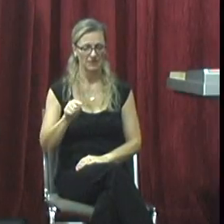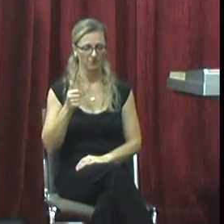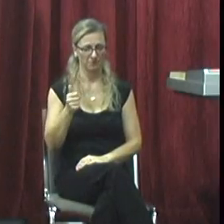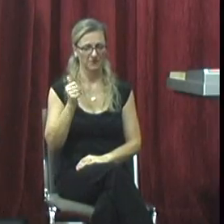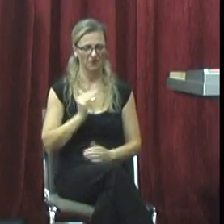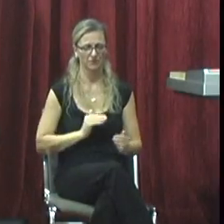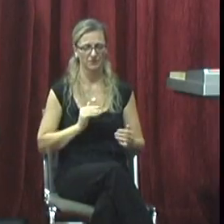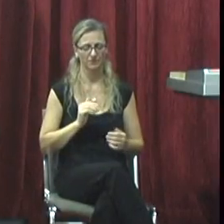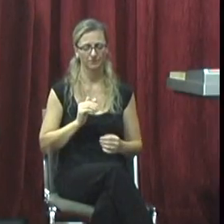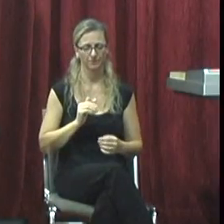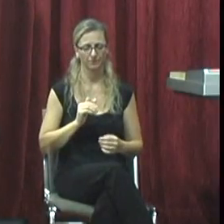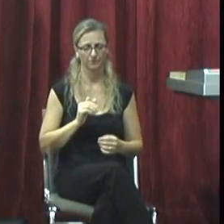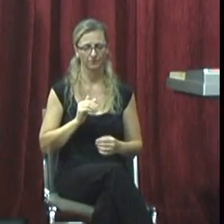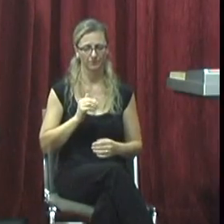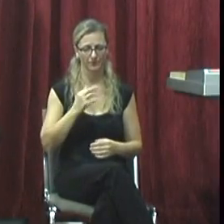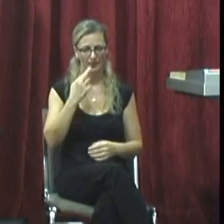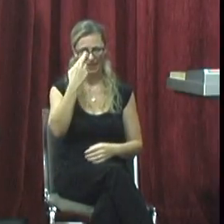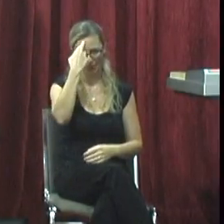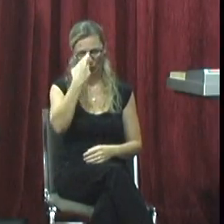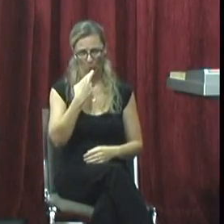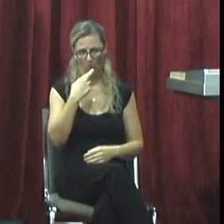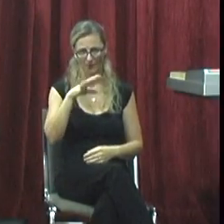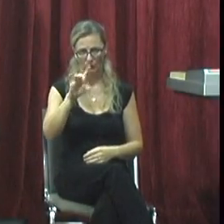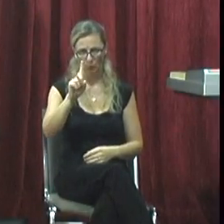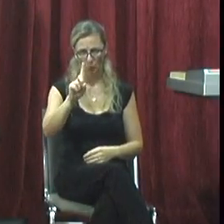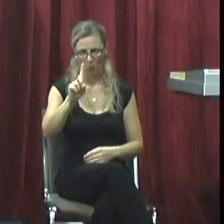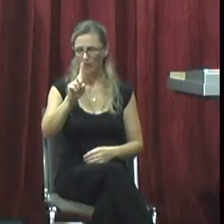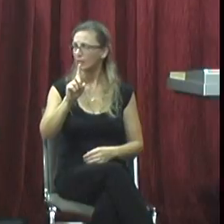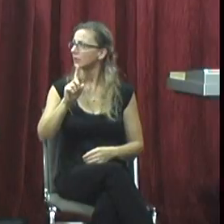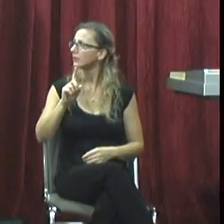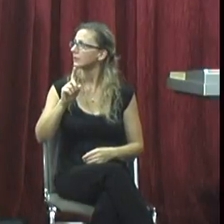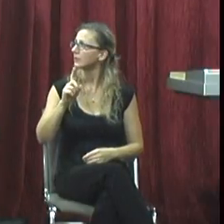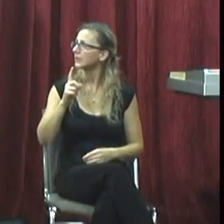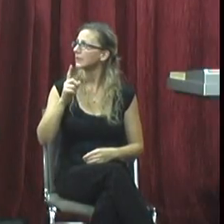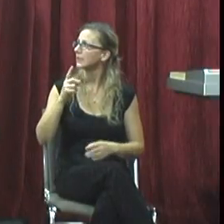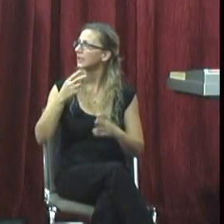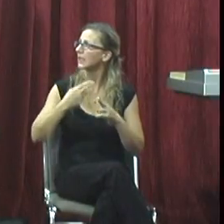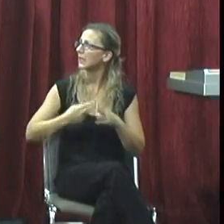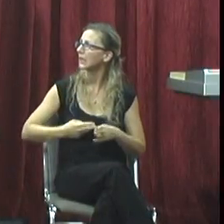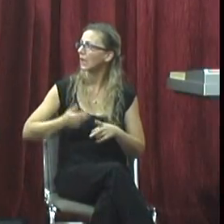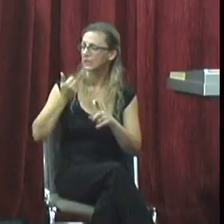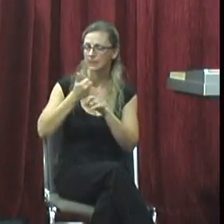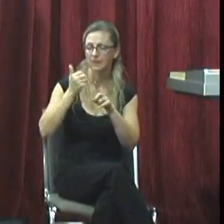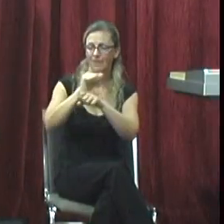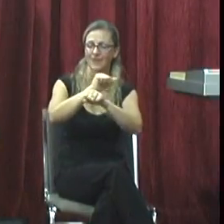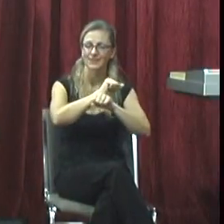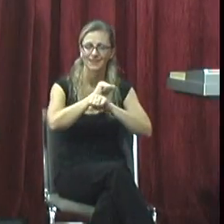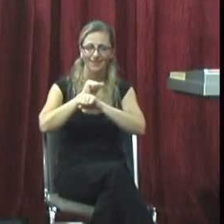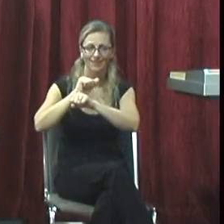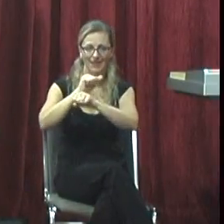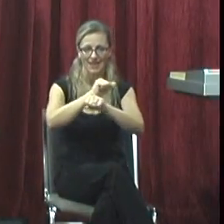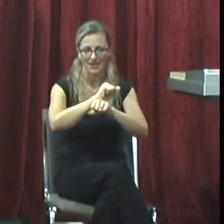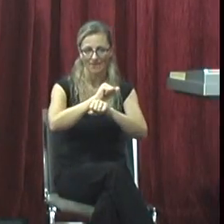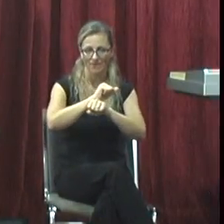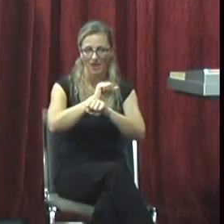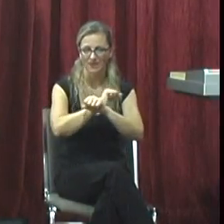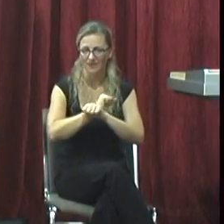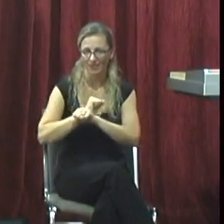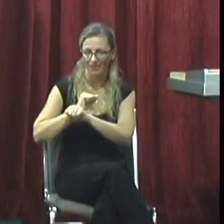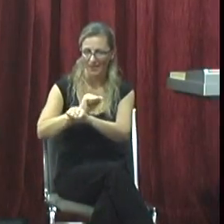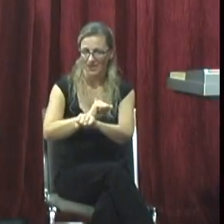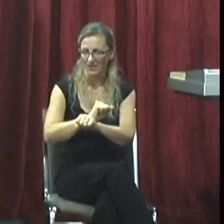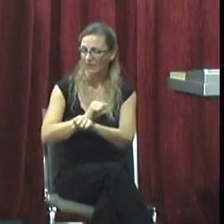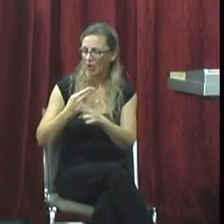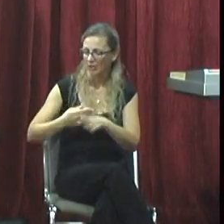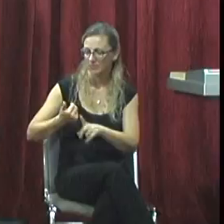like I've said. In Romans chapter 1, he writes, from Shaul, a slave of Messiah Yeshua. He called himself